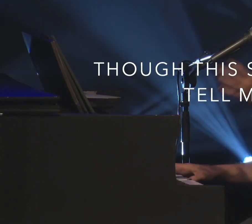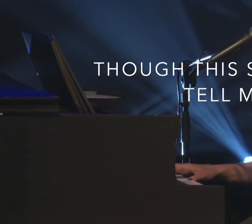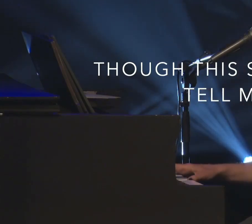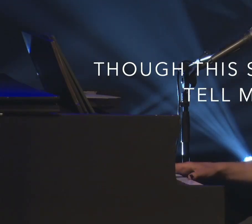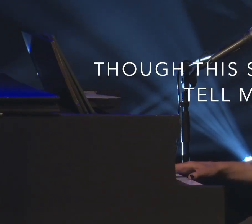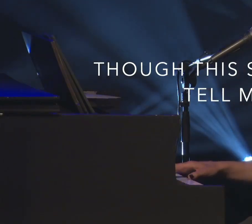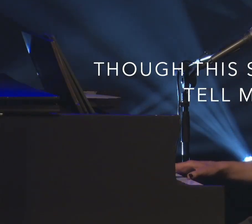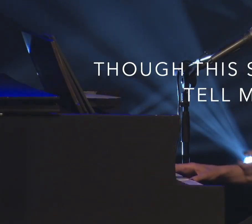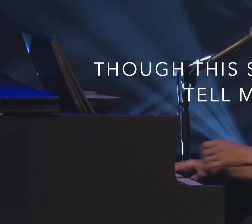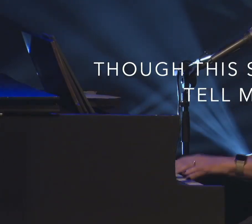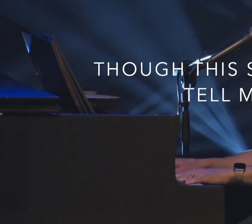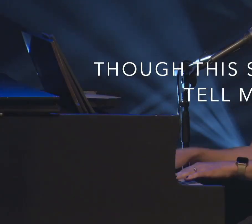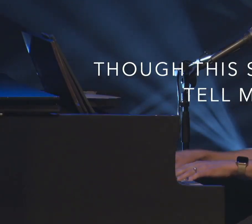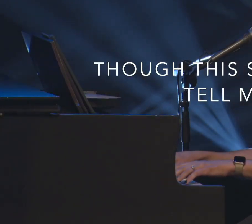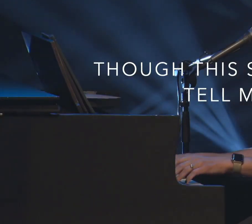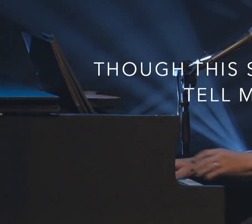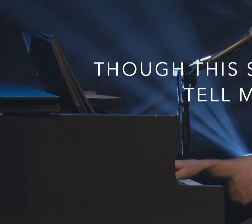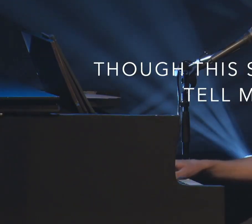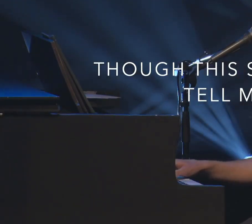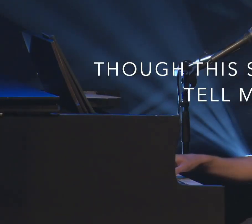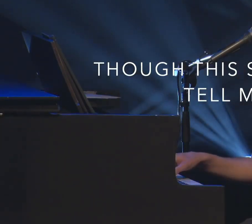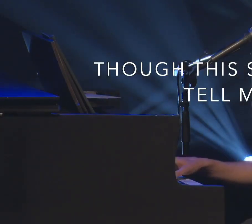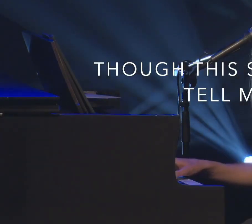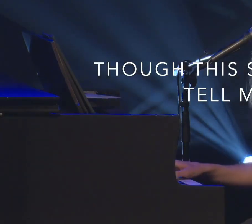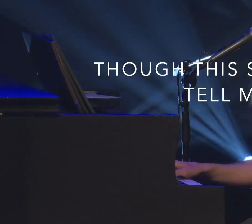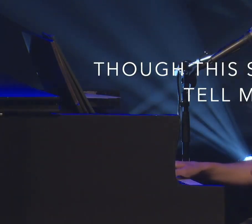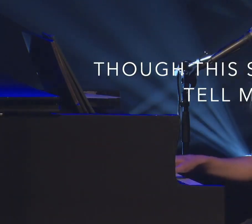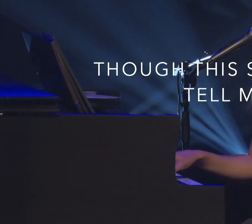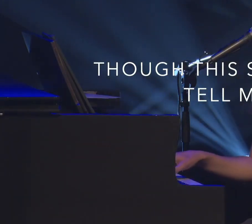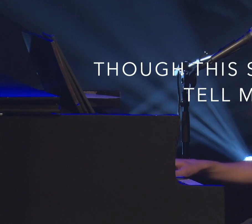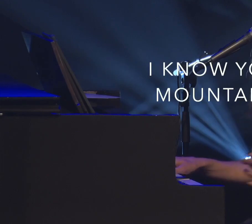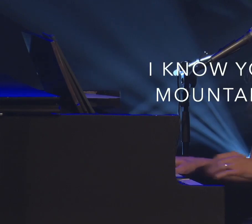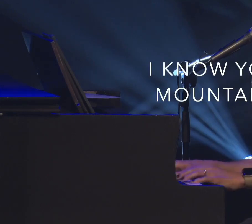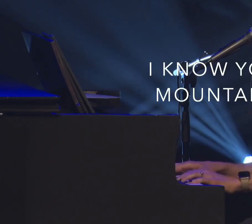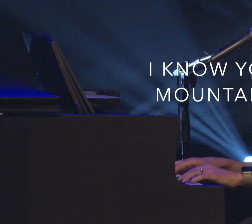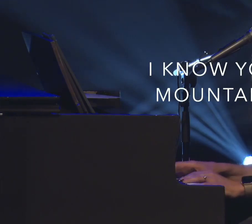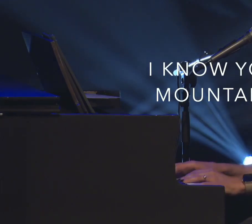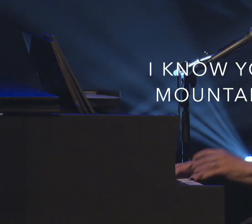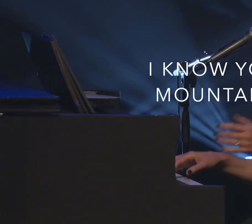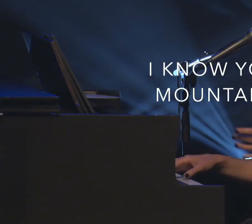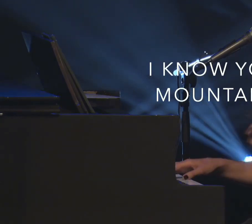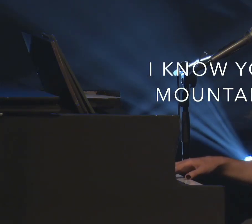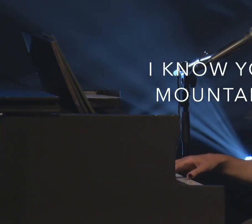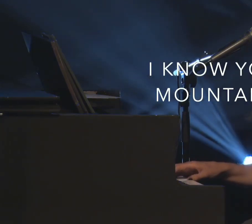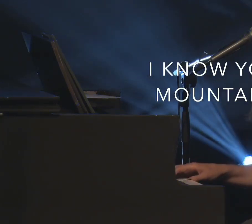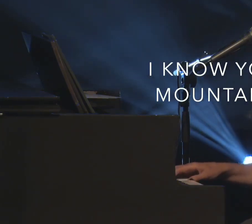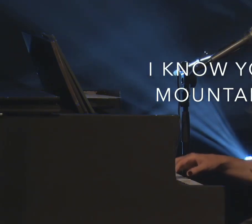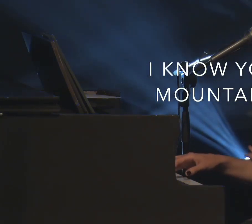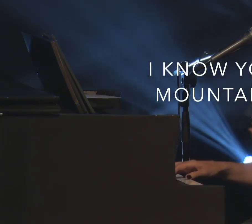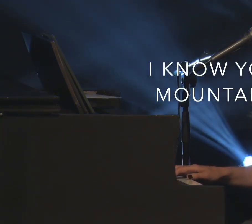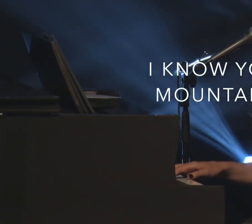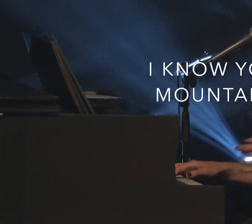Though this season doesn't tell my story, I know you move mountains for